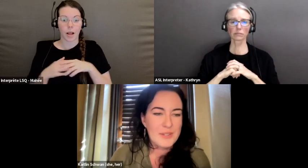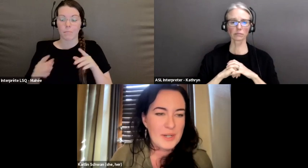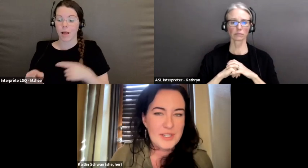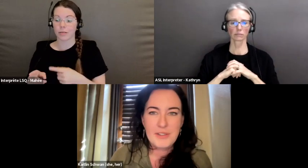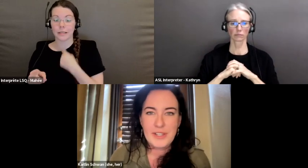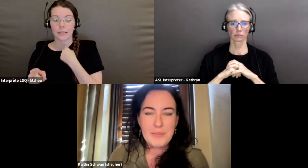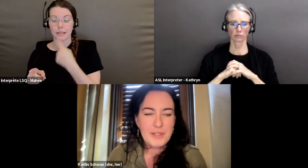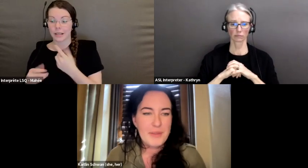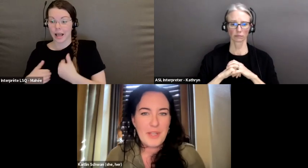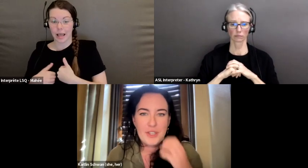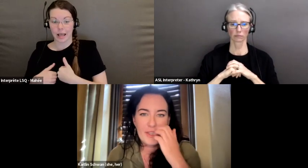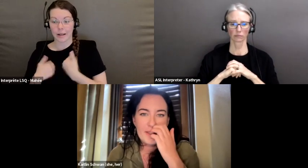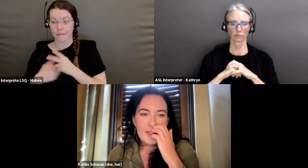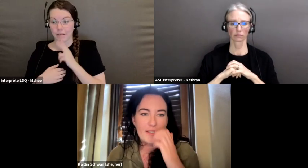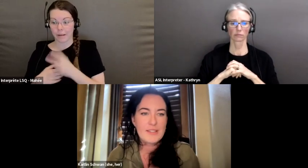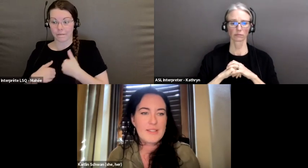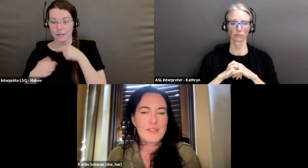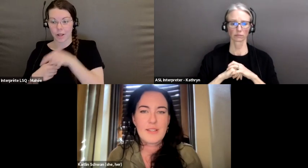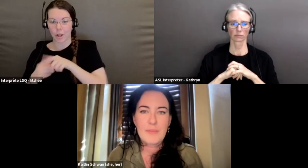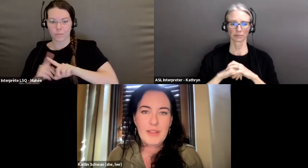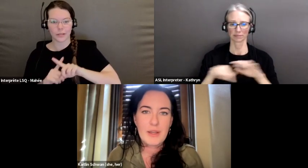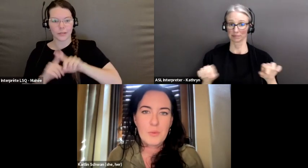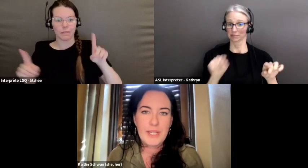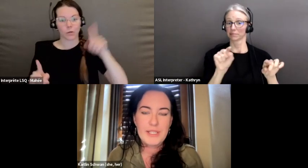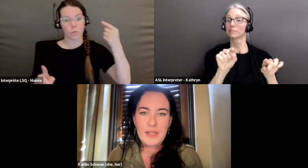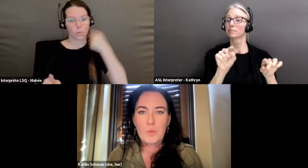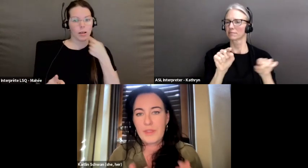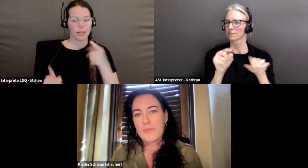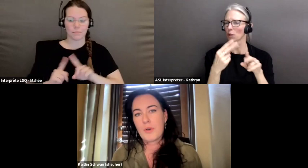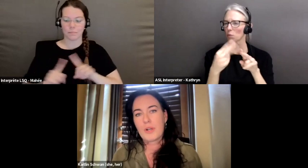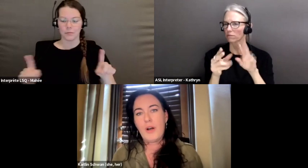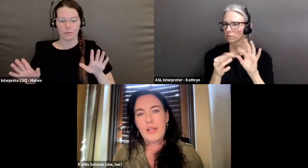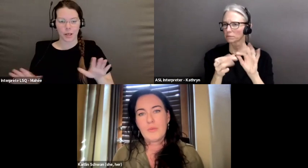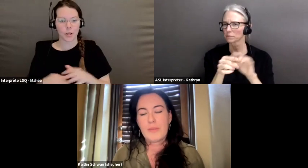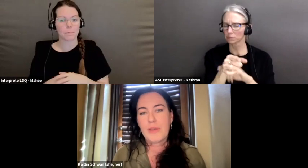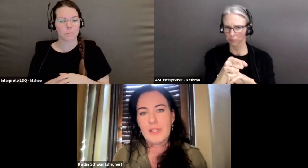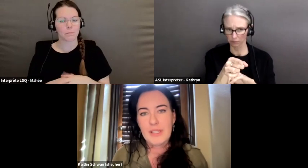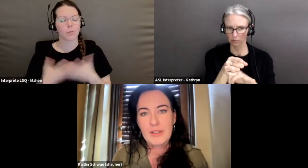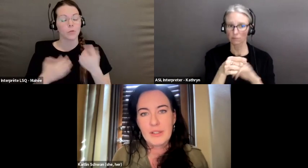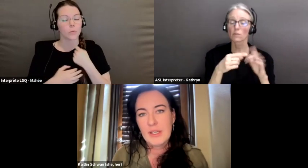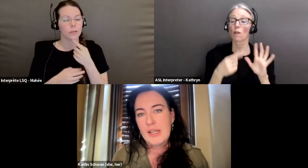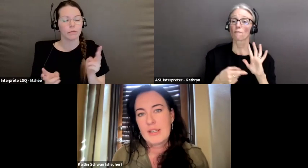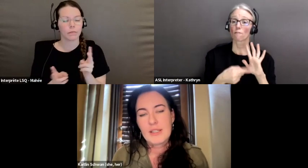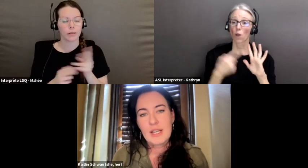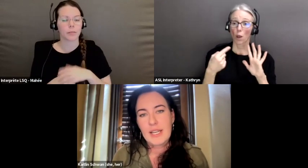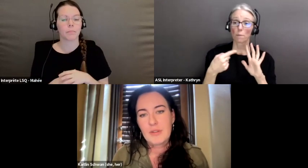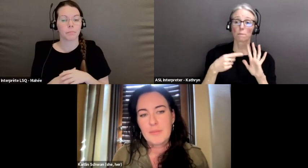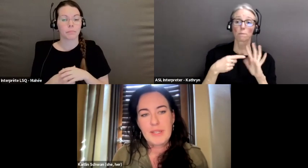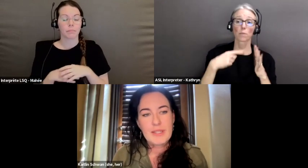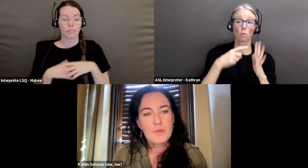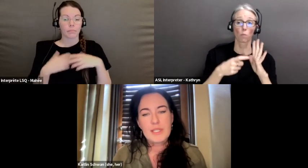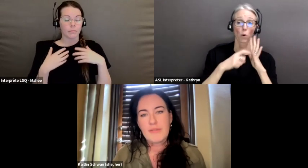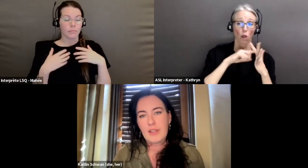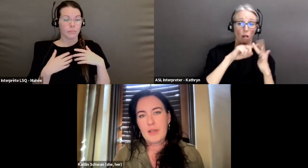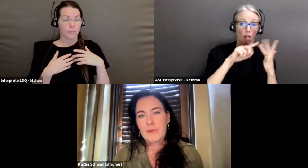I also wanted to very briefly mention this. This is something that we did with the protocol and with Pivot Legal Society out in